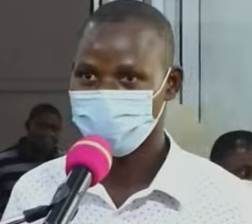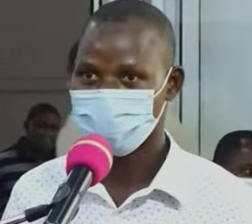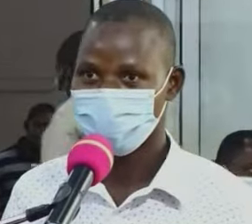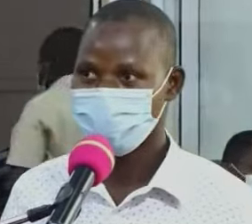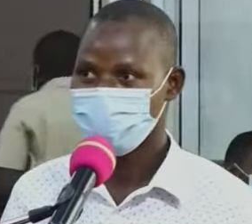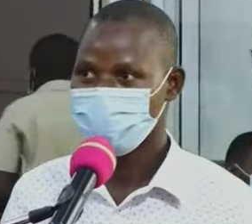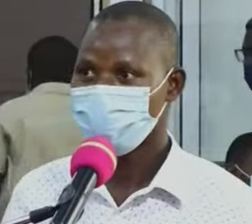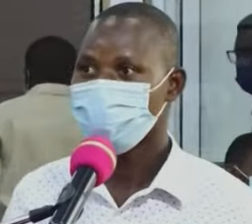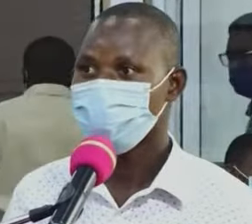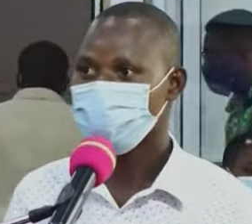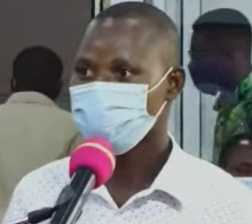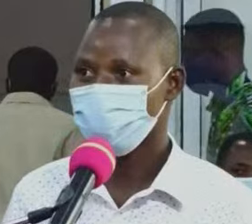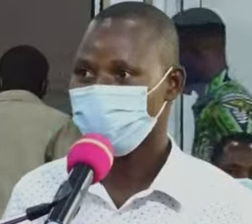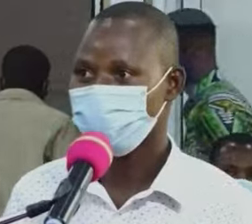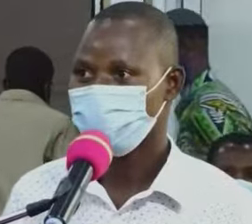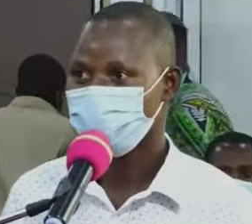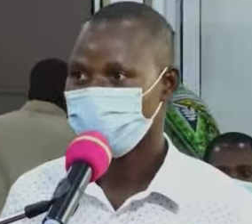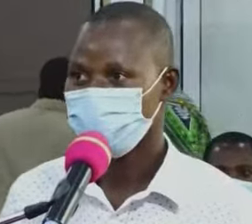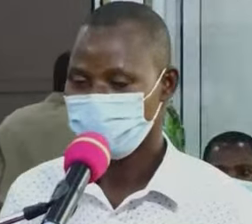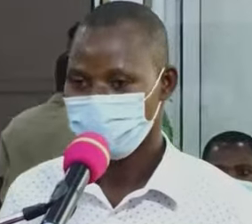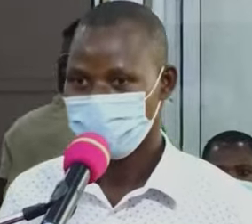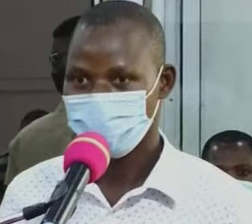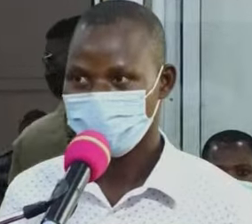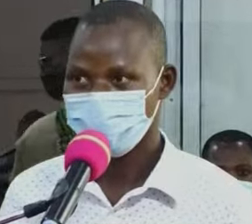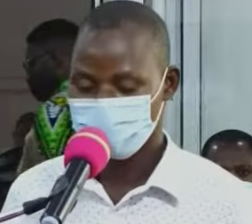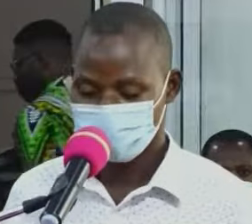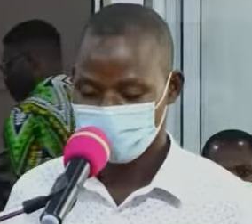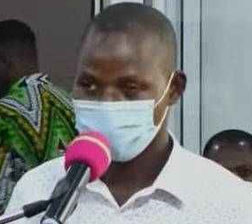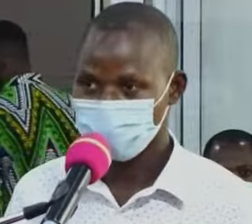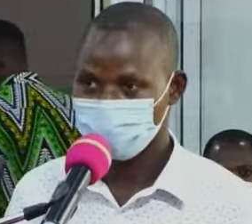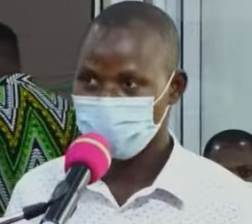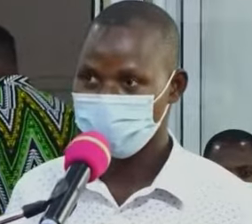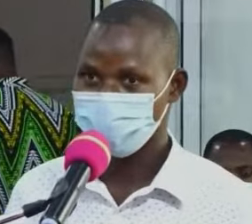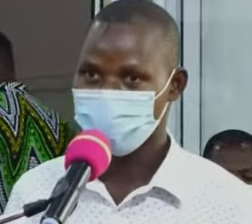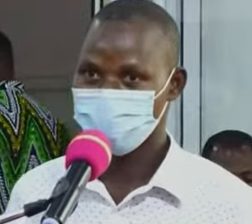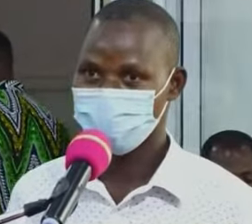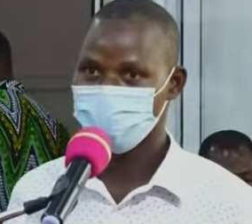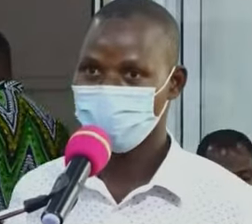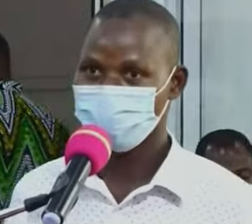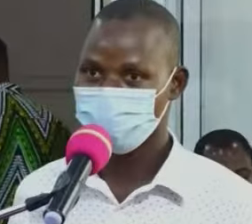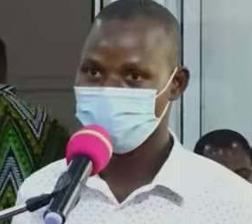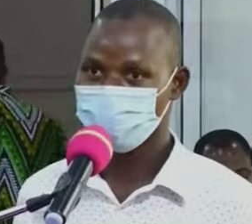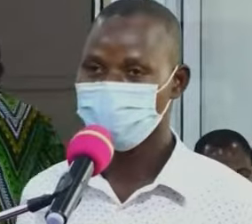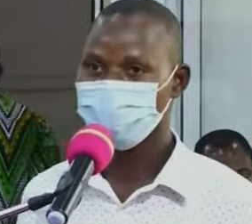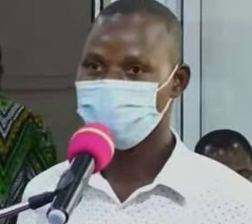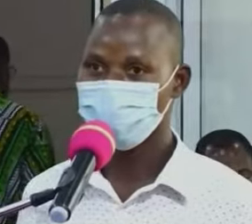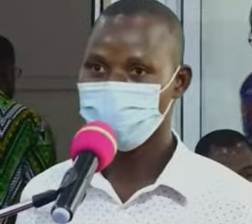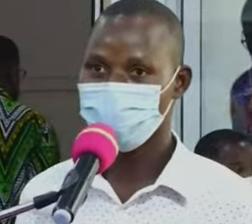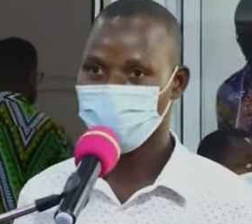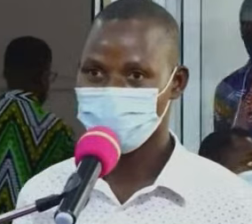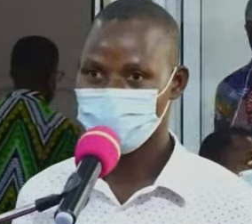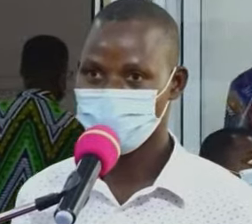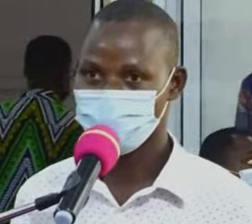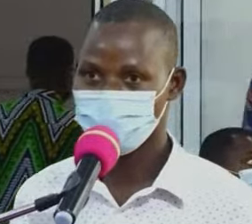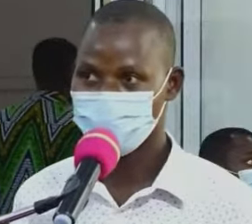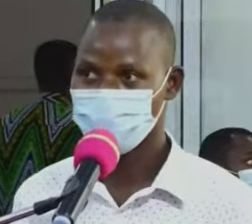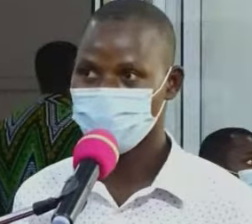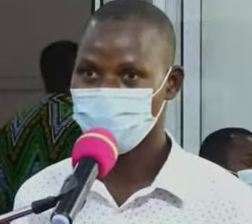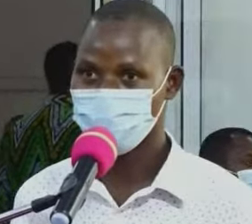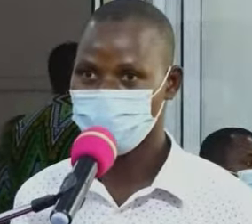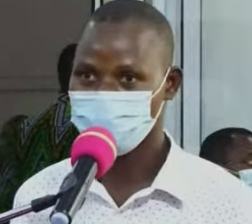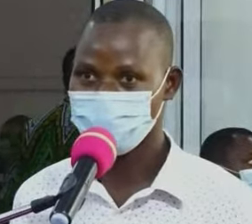General. Which media house, sir? Statesman. Statesman. So speak up, please. You said you are championing the cause